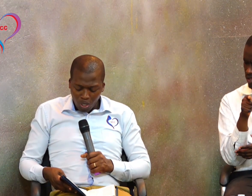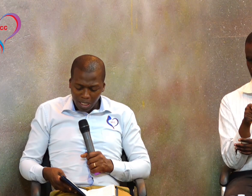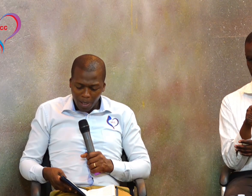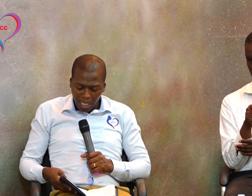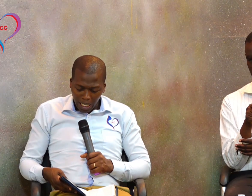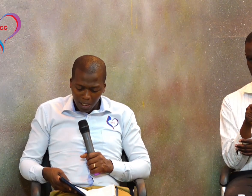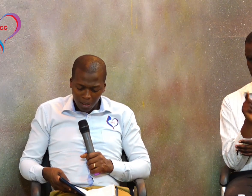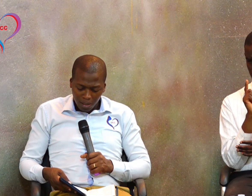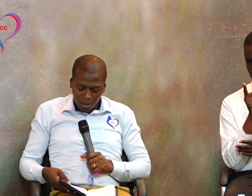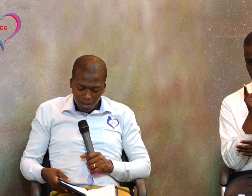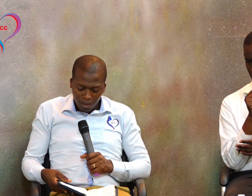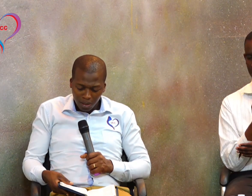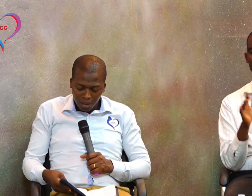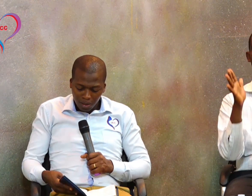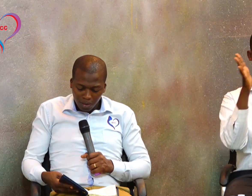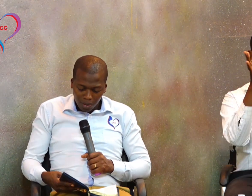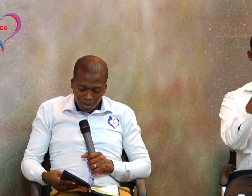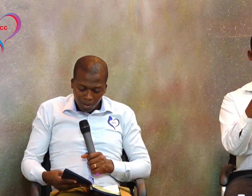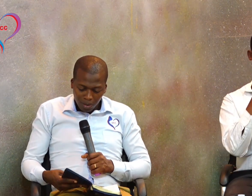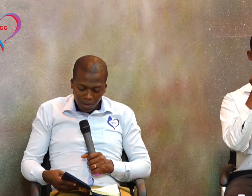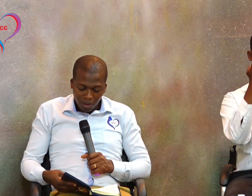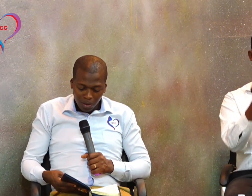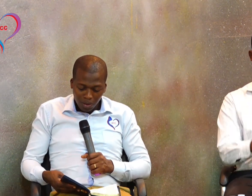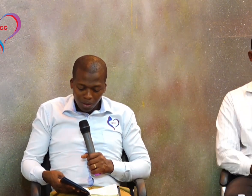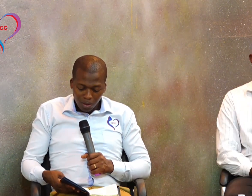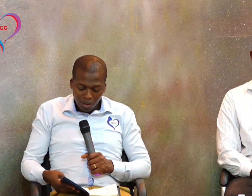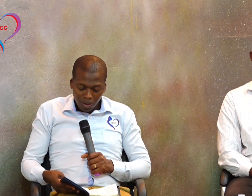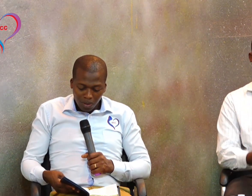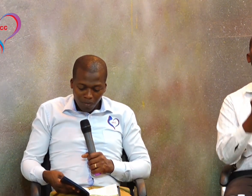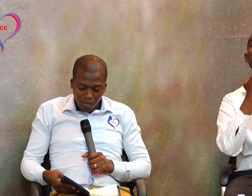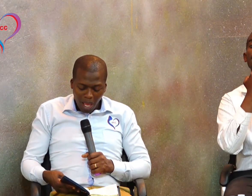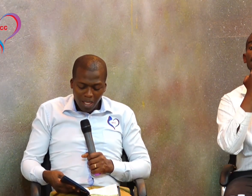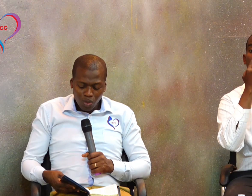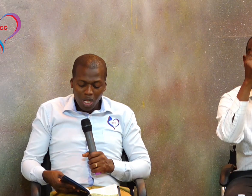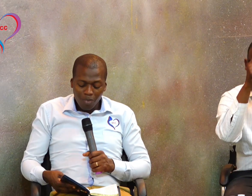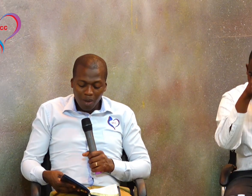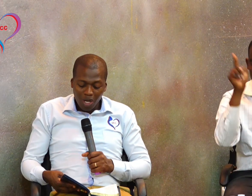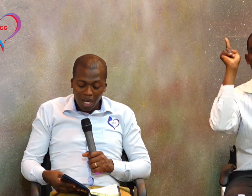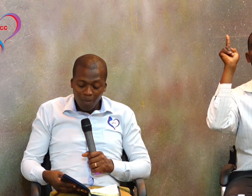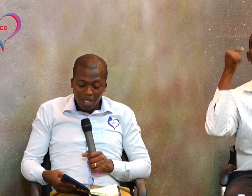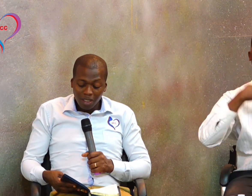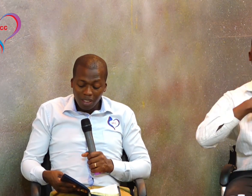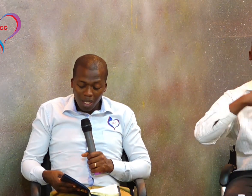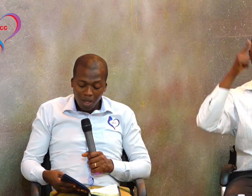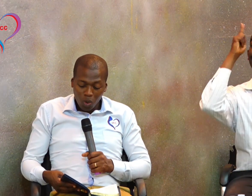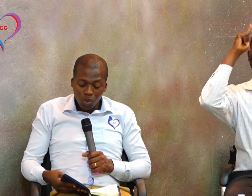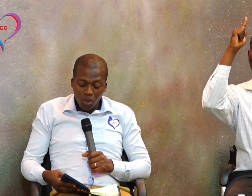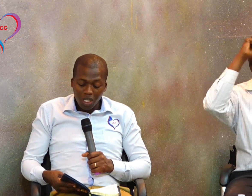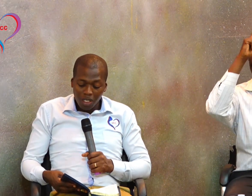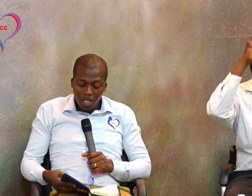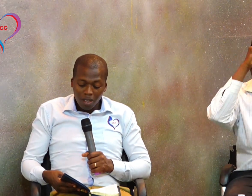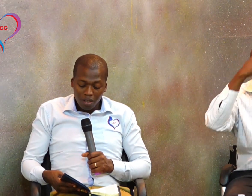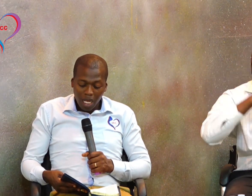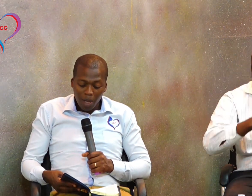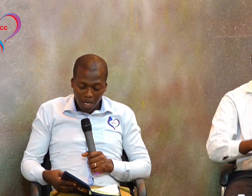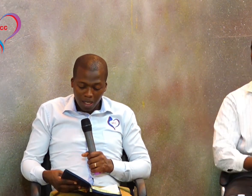gwe oli kabaka. Jesus answered him, you say rightly that I am a king. Yesu n'amuddamu n'agamba nti ye